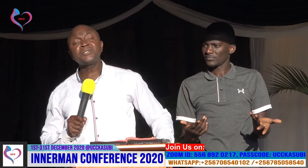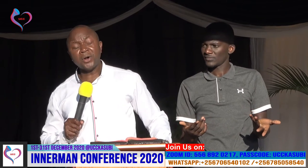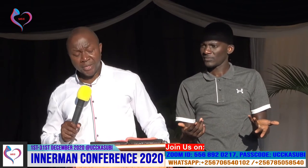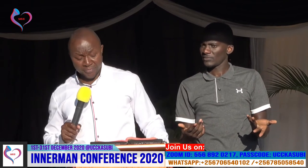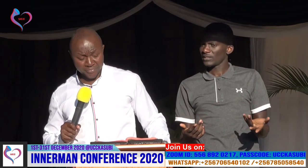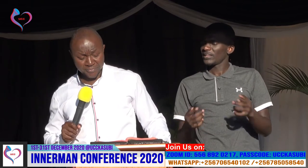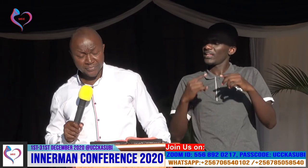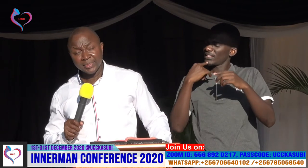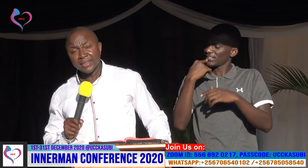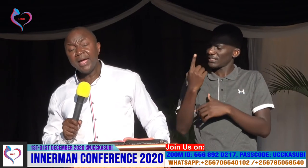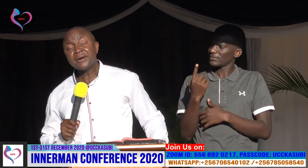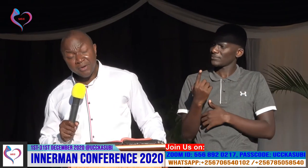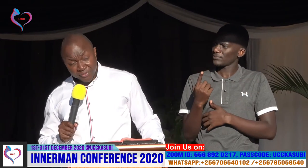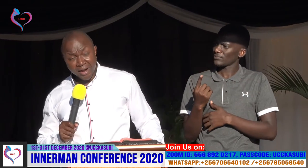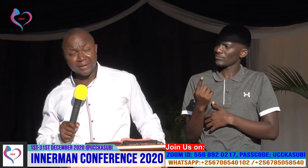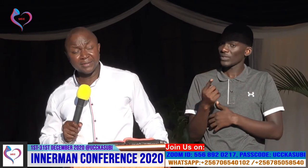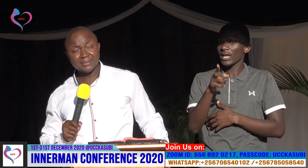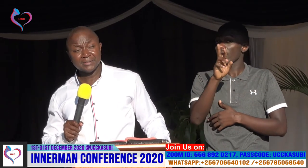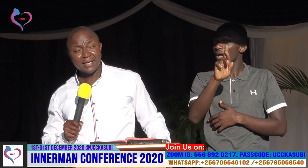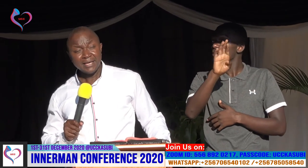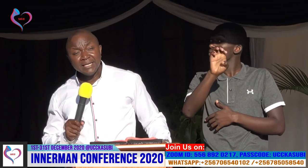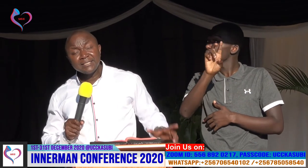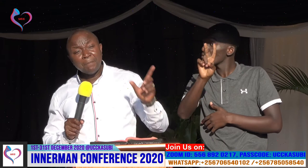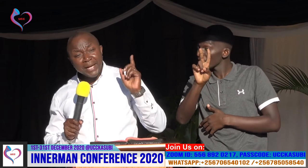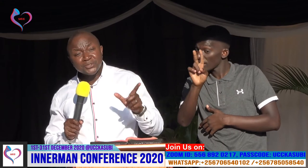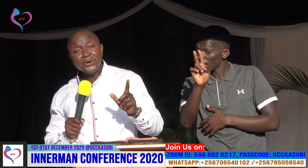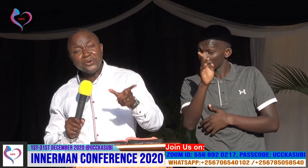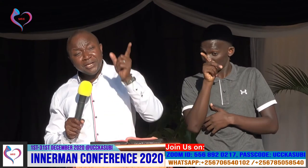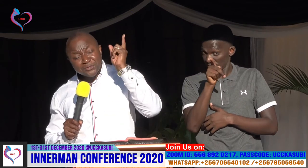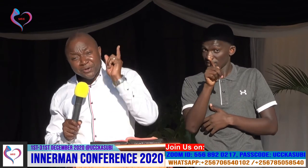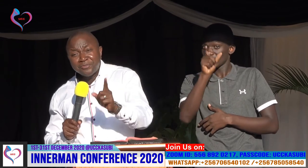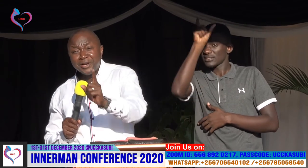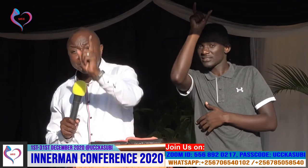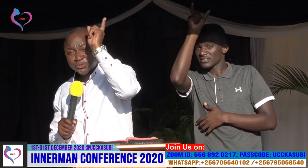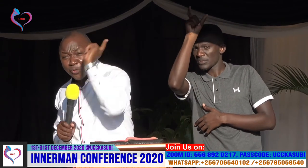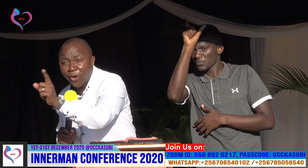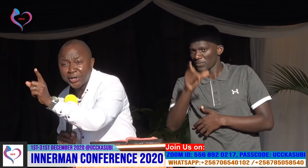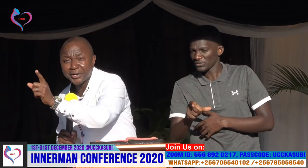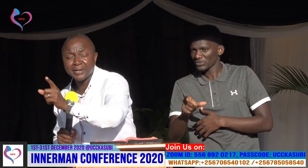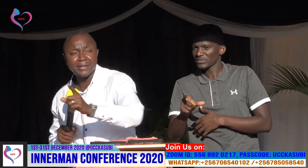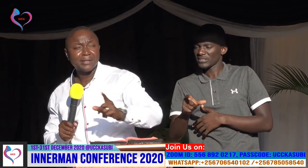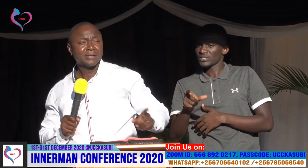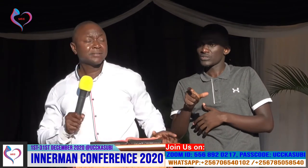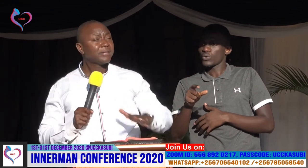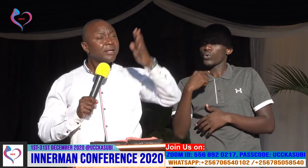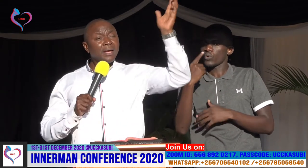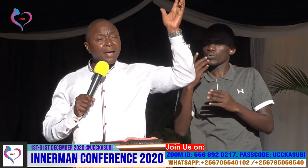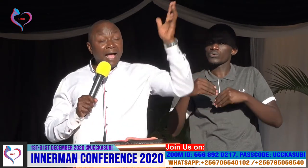Then I told them, a reverend is a person who gives reverence to God.